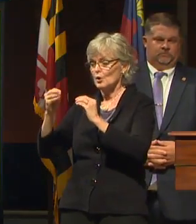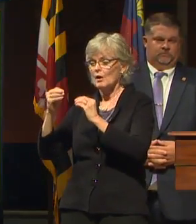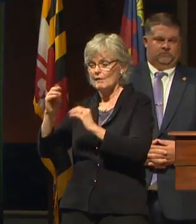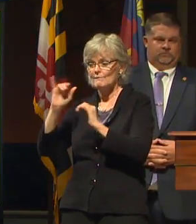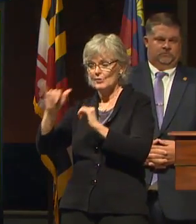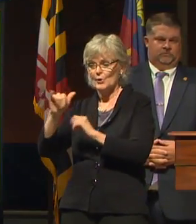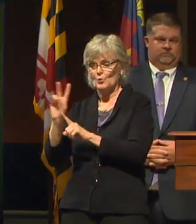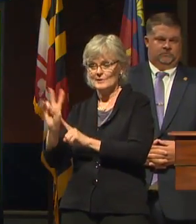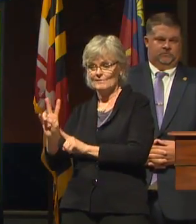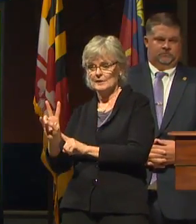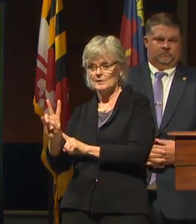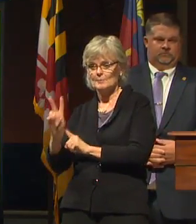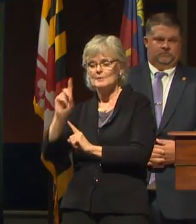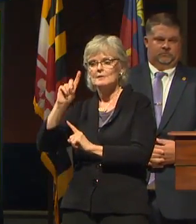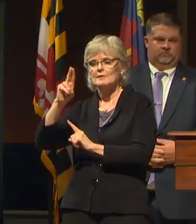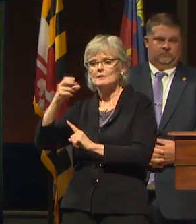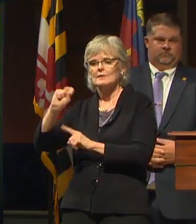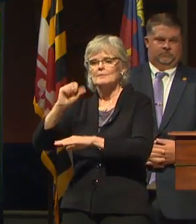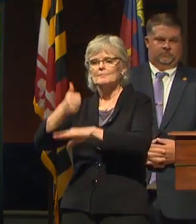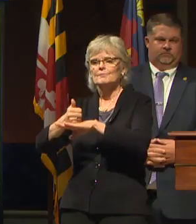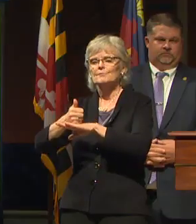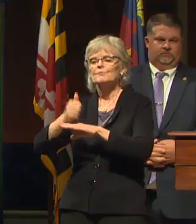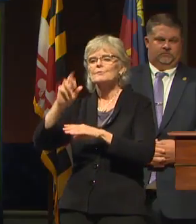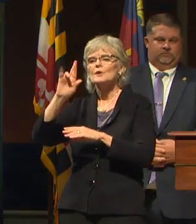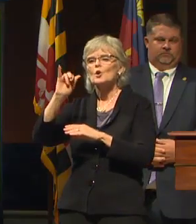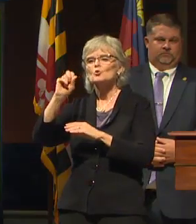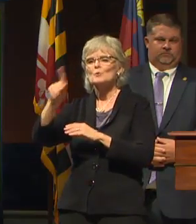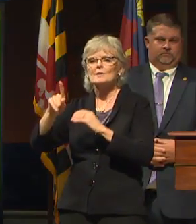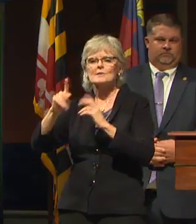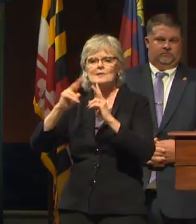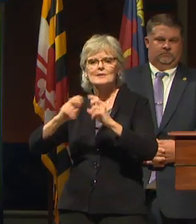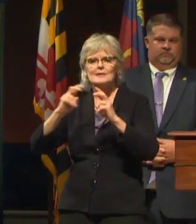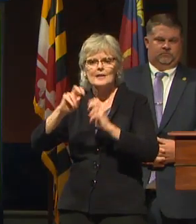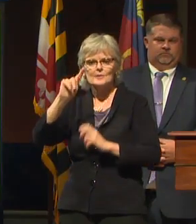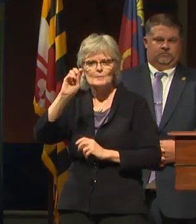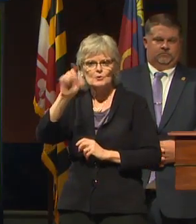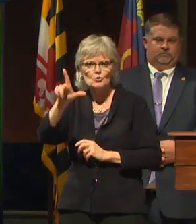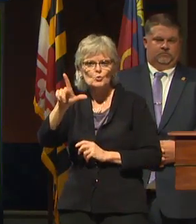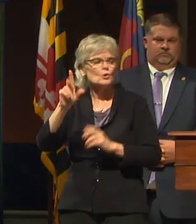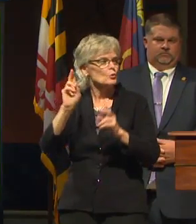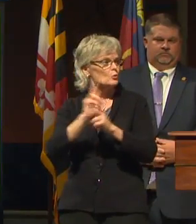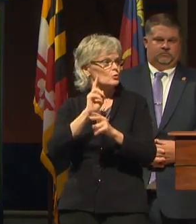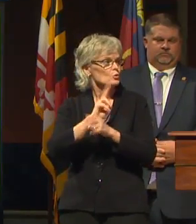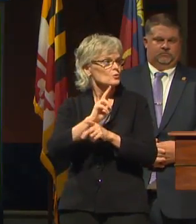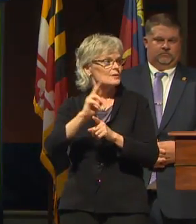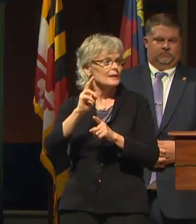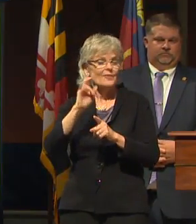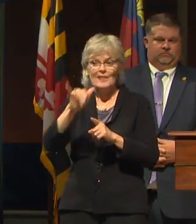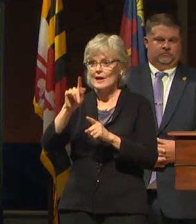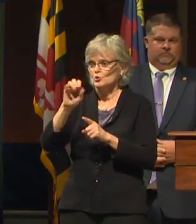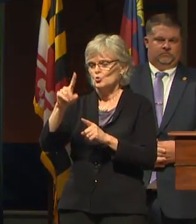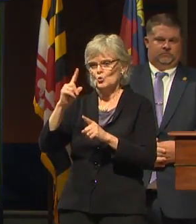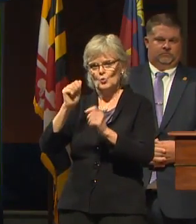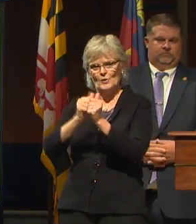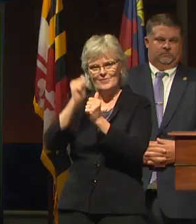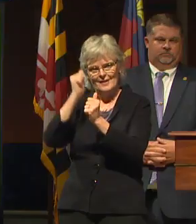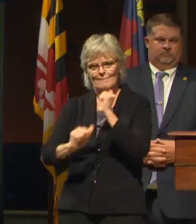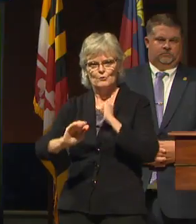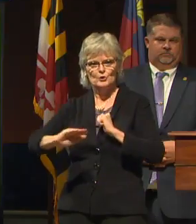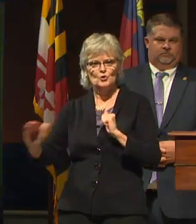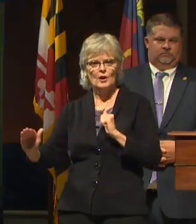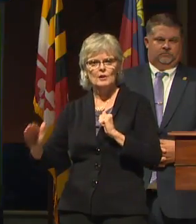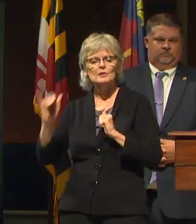victims, DHS has implemented a risk assessment tool, and we're using that tool on every single child that we come into contact with.